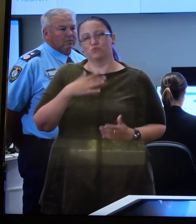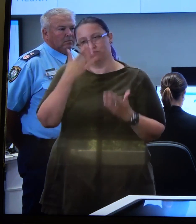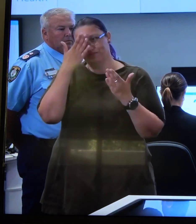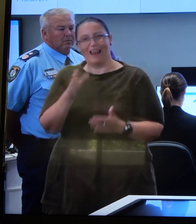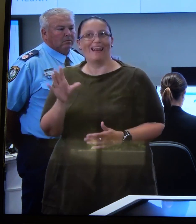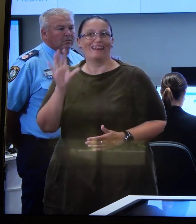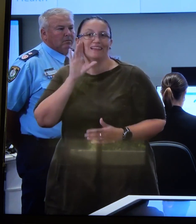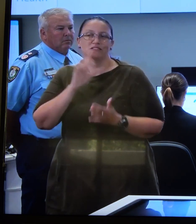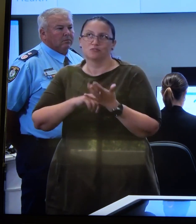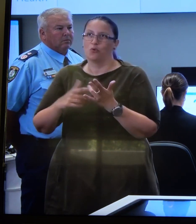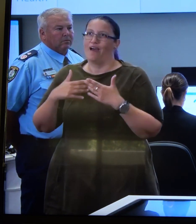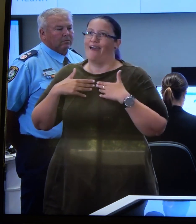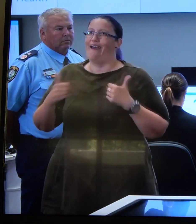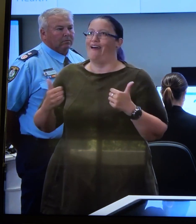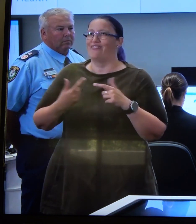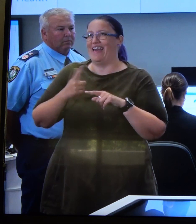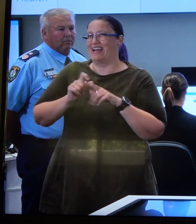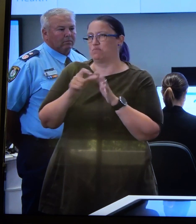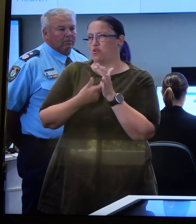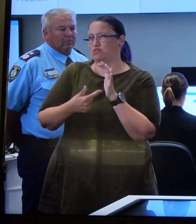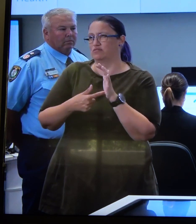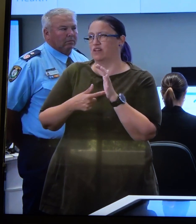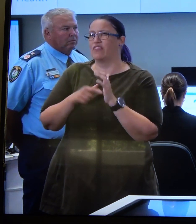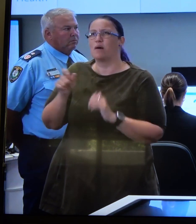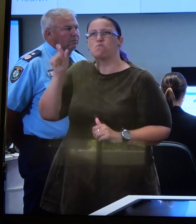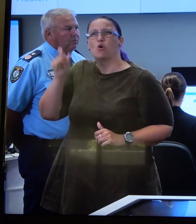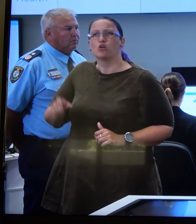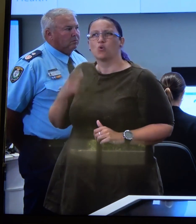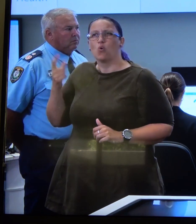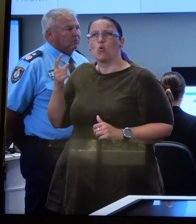who made that comment, but chances are they're not a doctor.